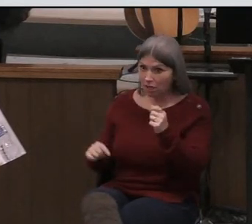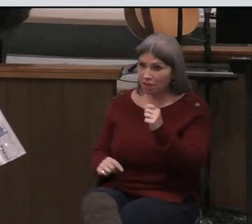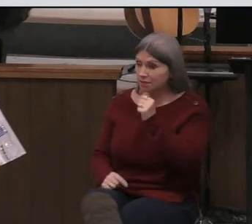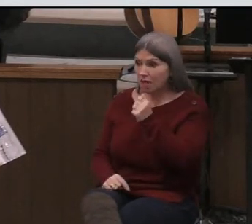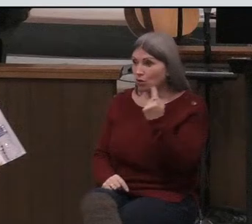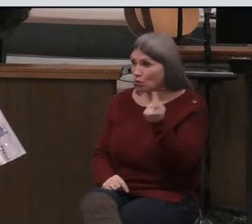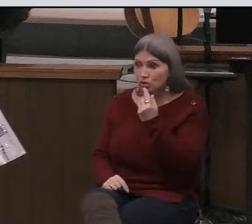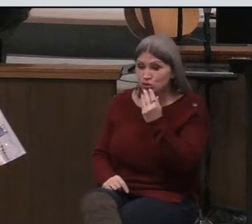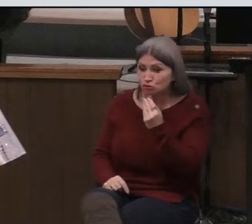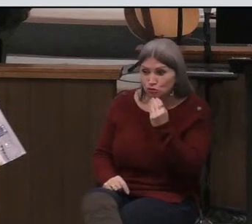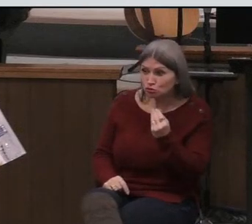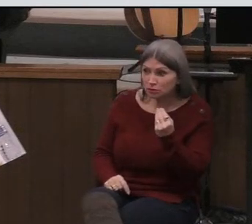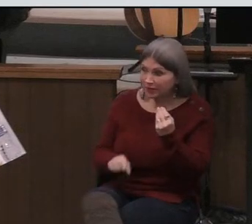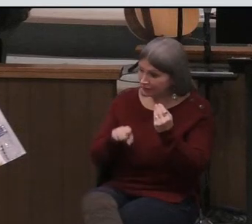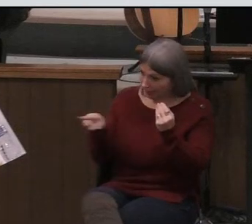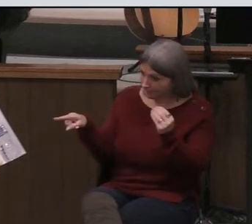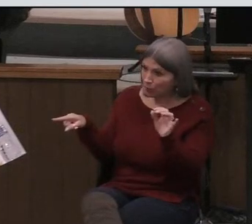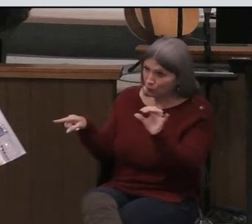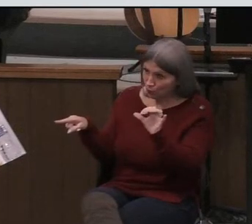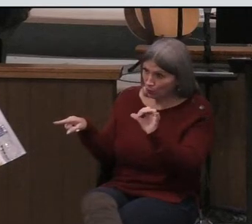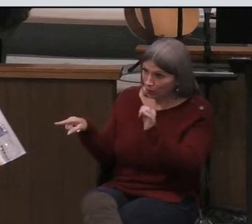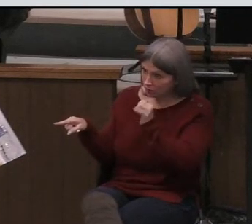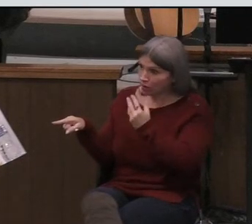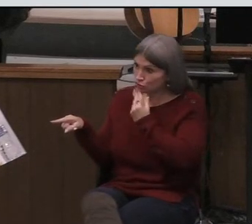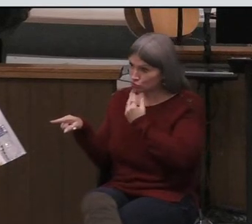the Jews now, but the Gentiles also.